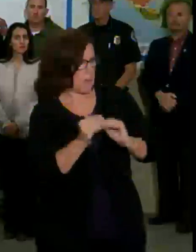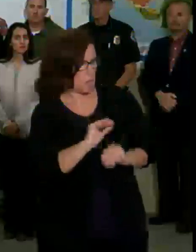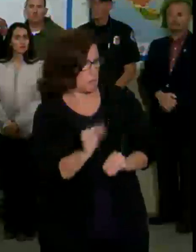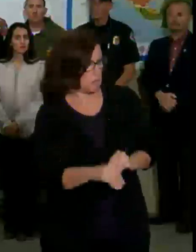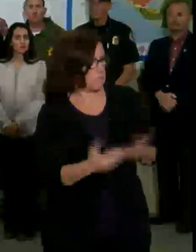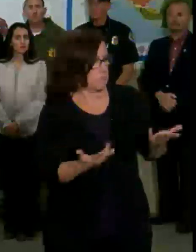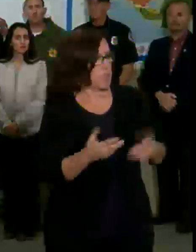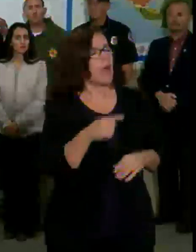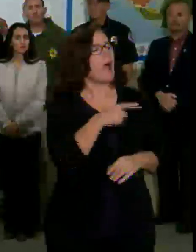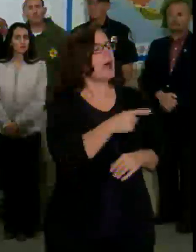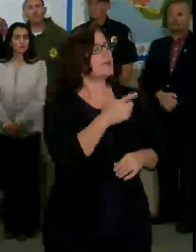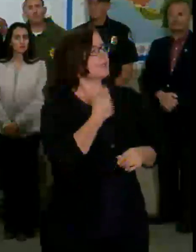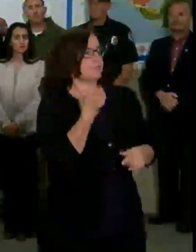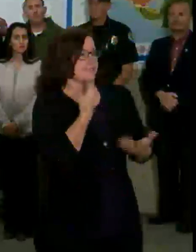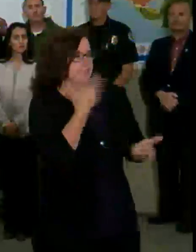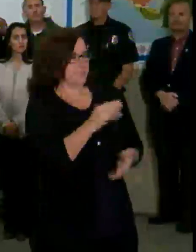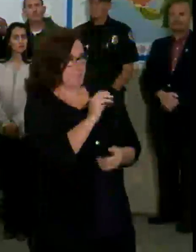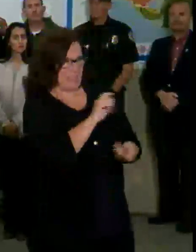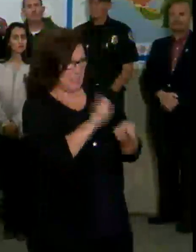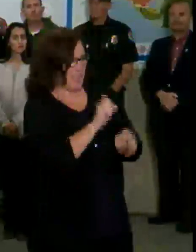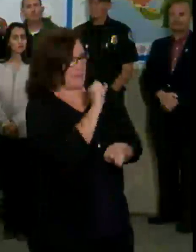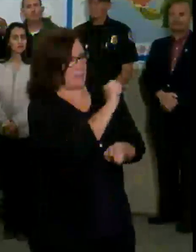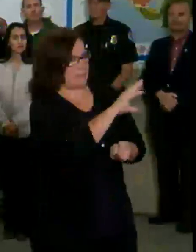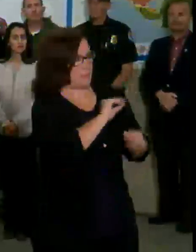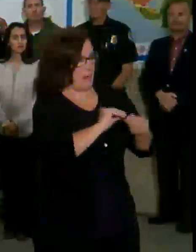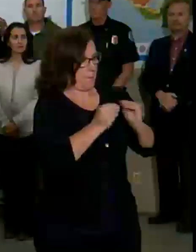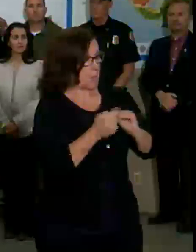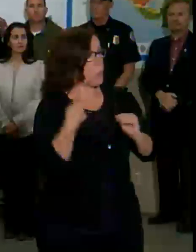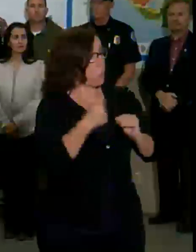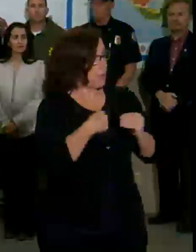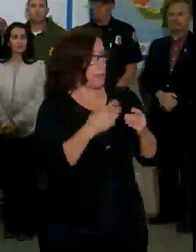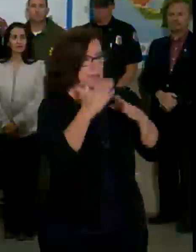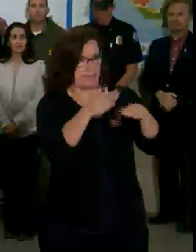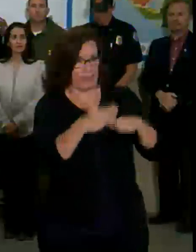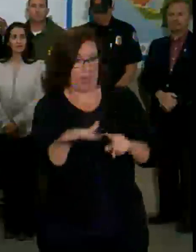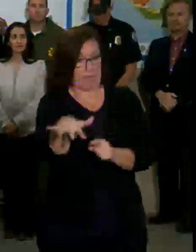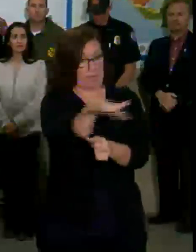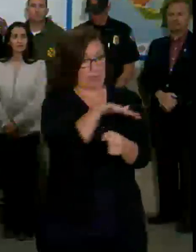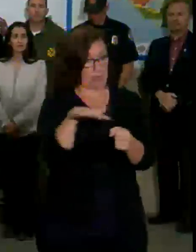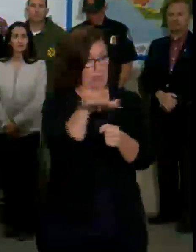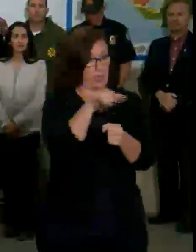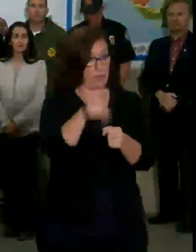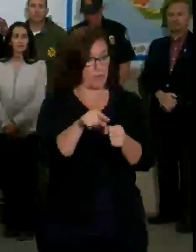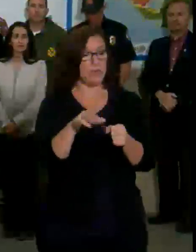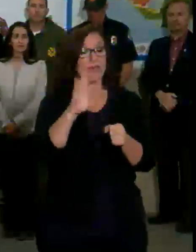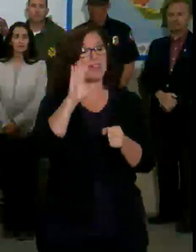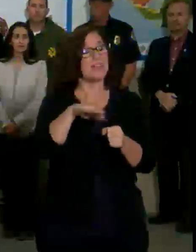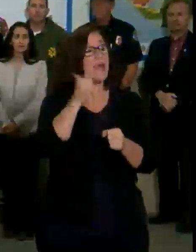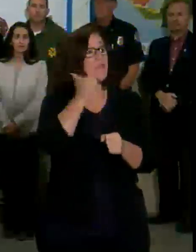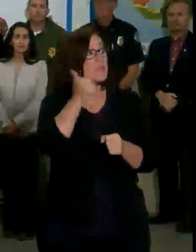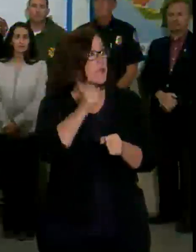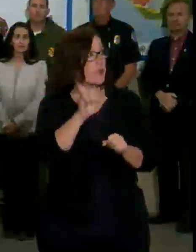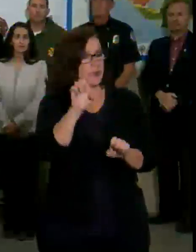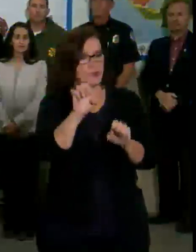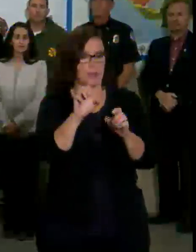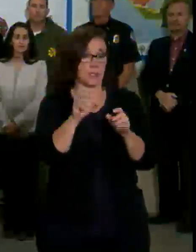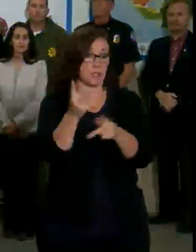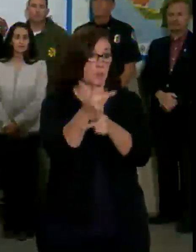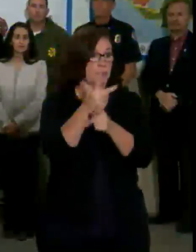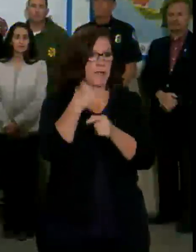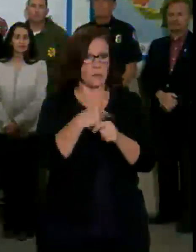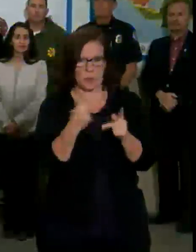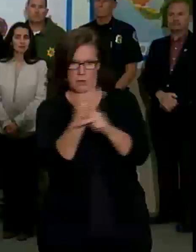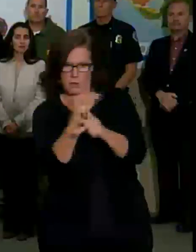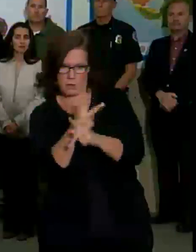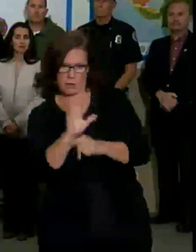we divide it in geographical areas we call divisions, and each day the division supervisor evaluates his or her needs for that